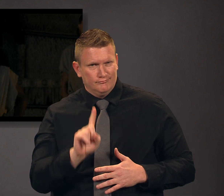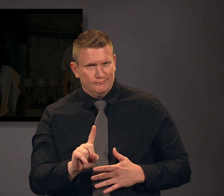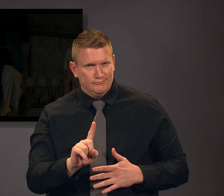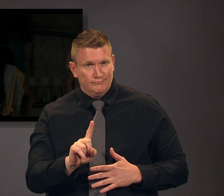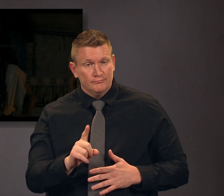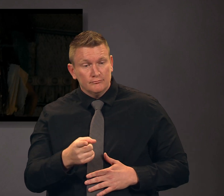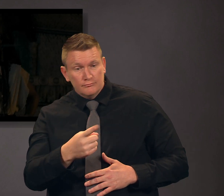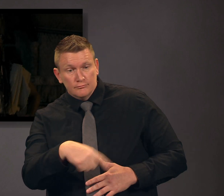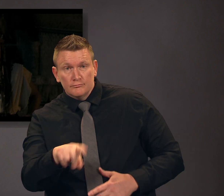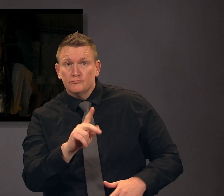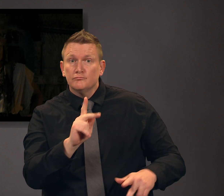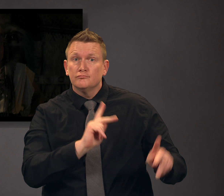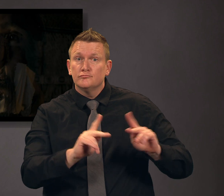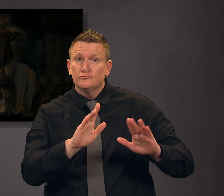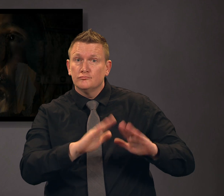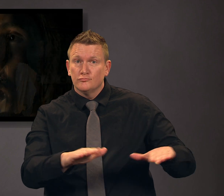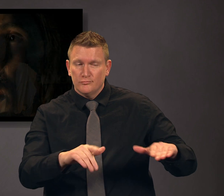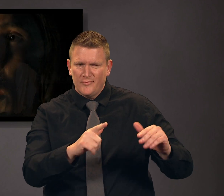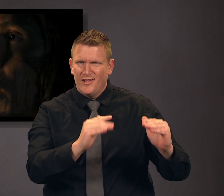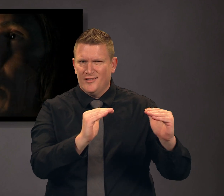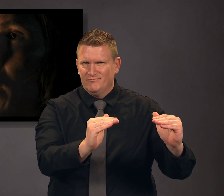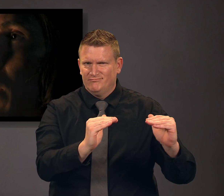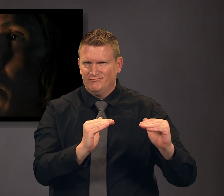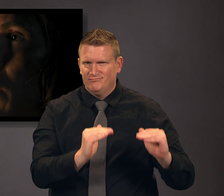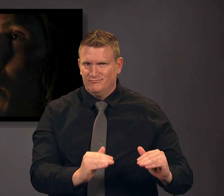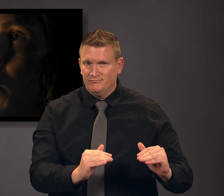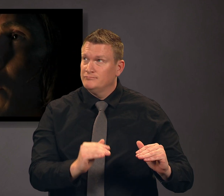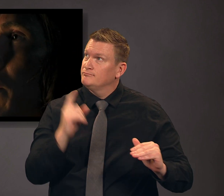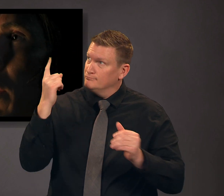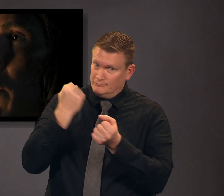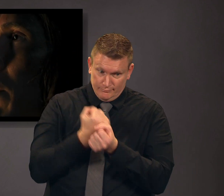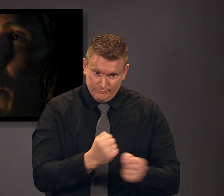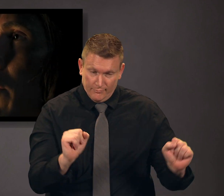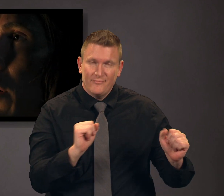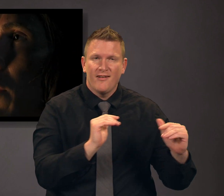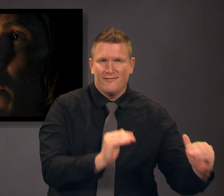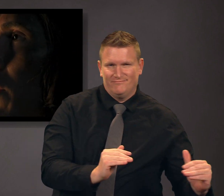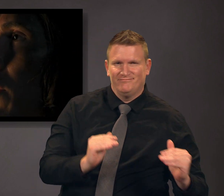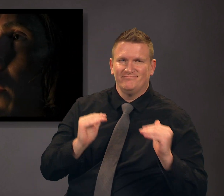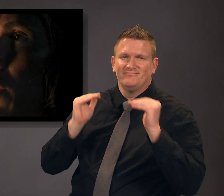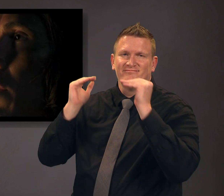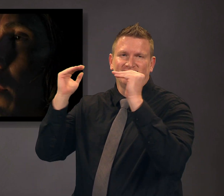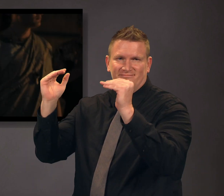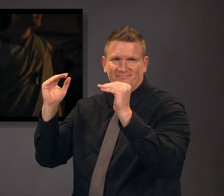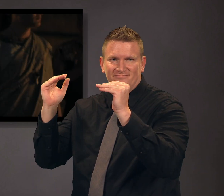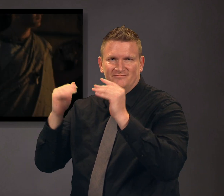And the Messiah cometh in the fullness of time, that he may redeem the children of men from the fall.